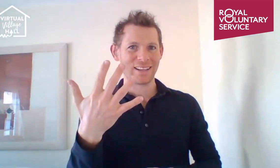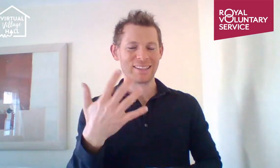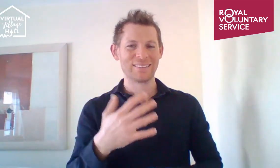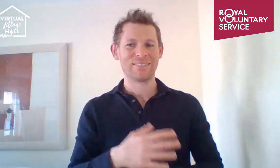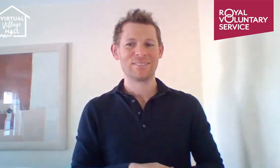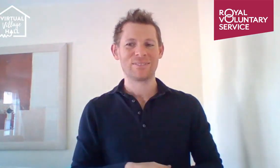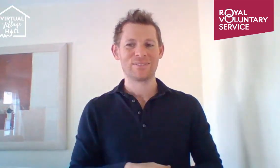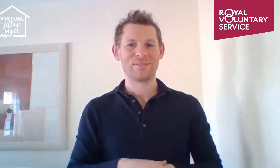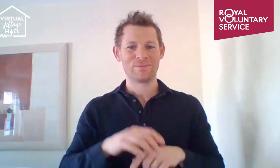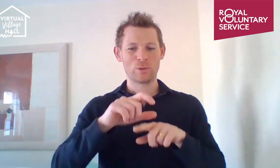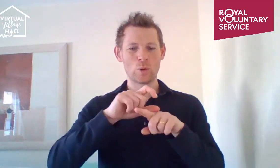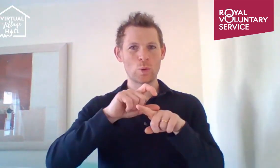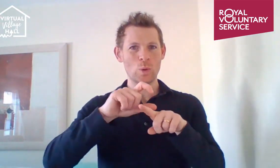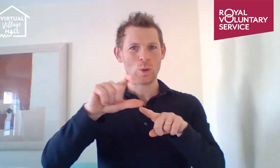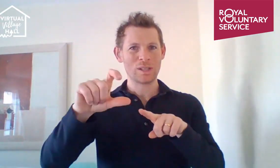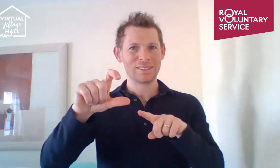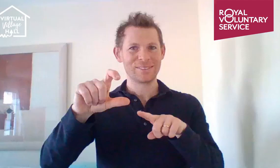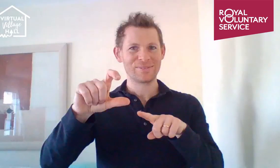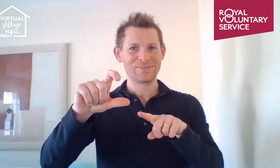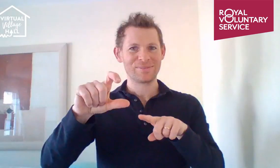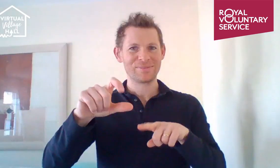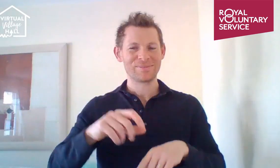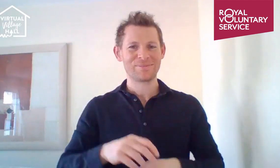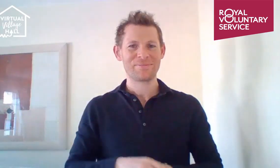And number 5 was course.